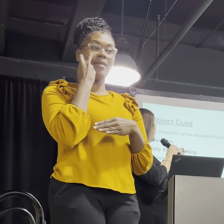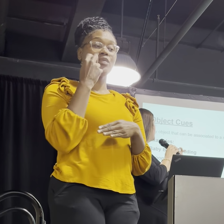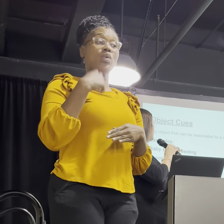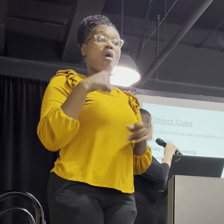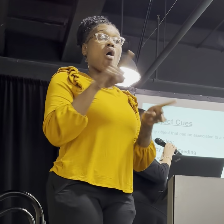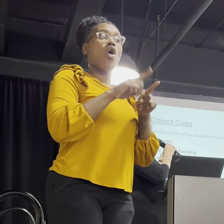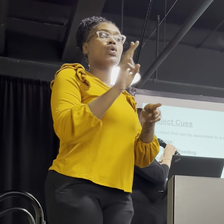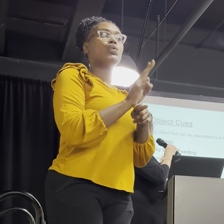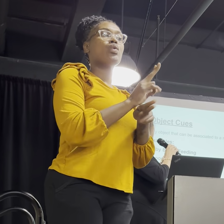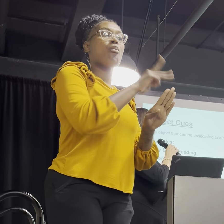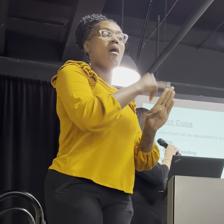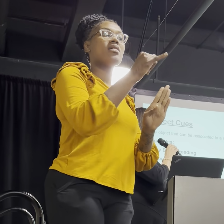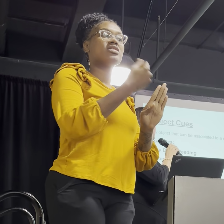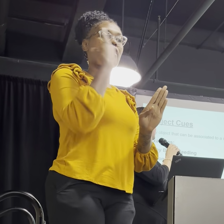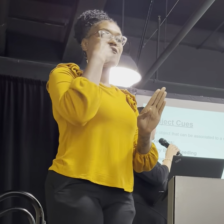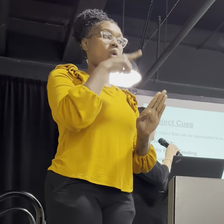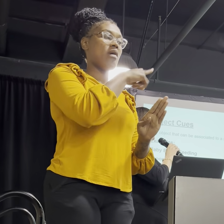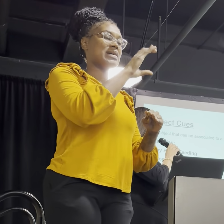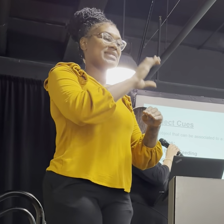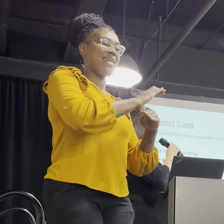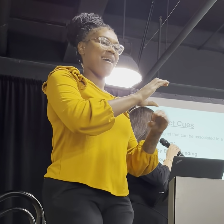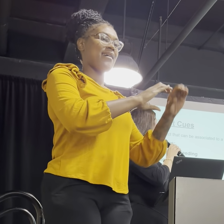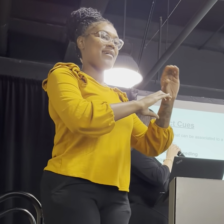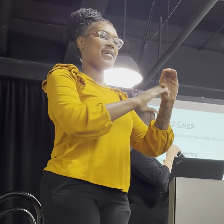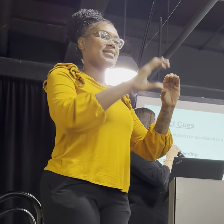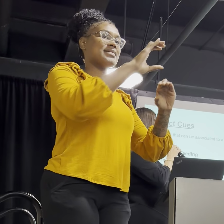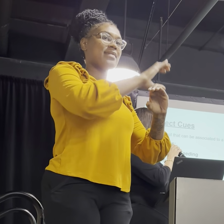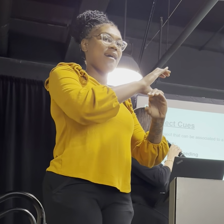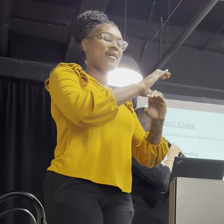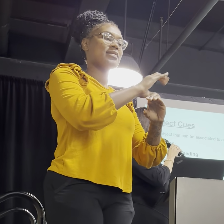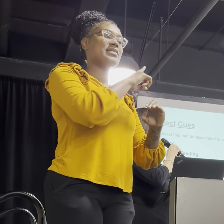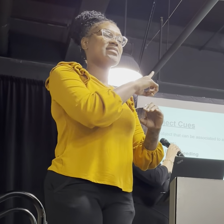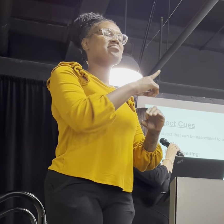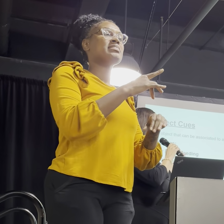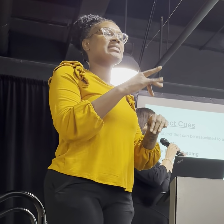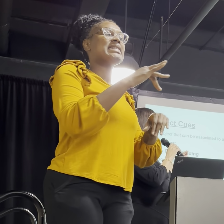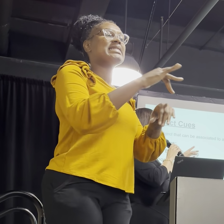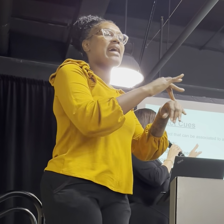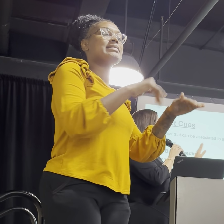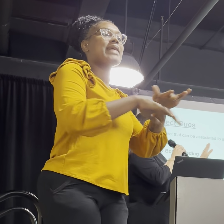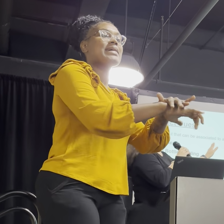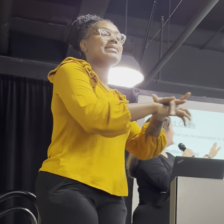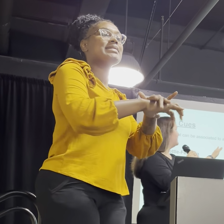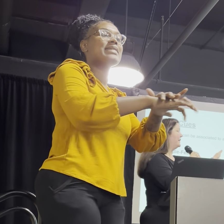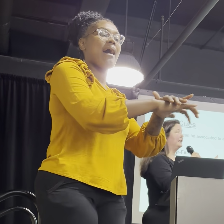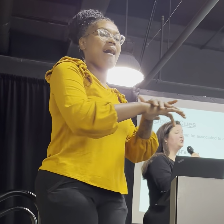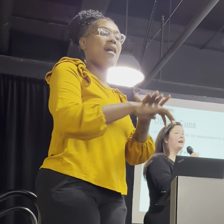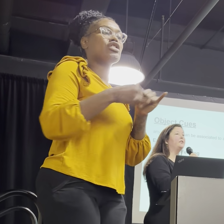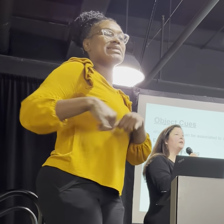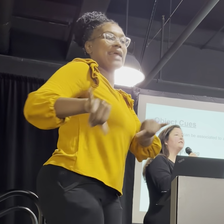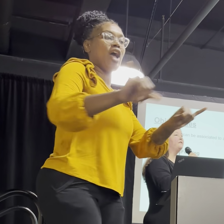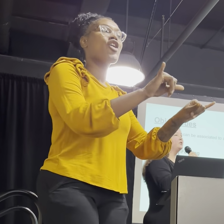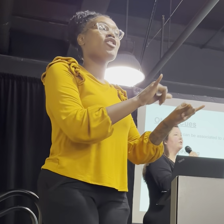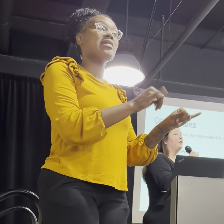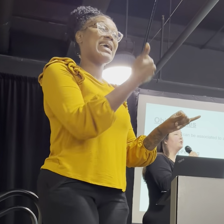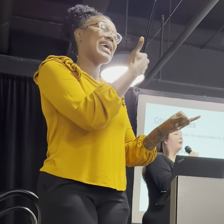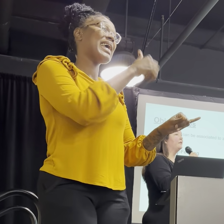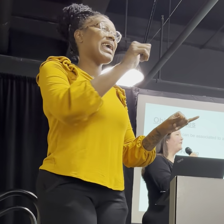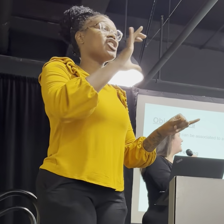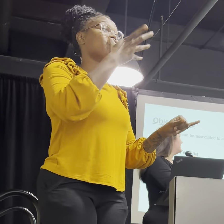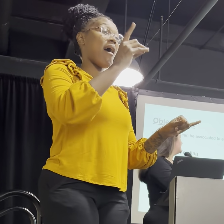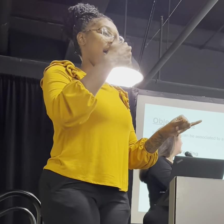use projects like the STACS. It's a standardized tactile communication system. And any child who has a vision